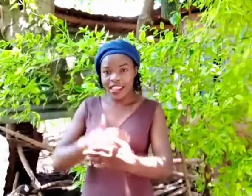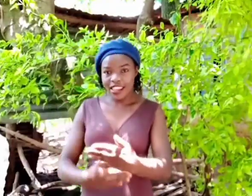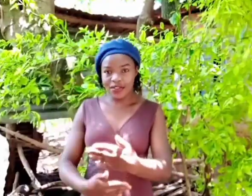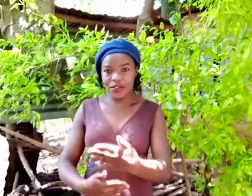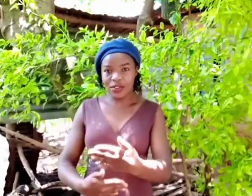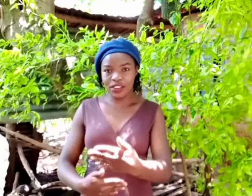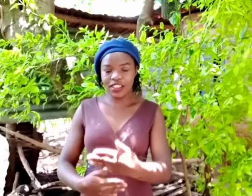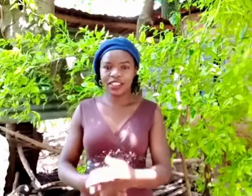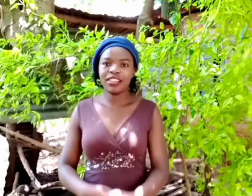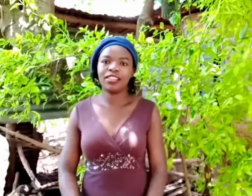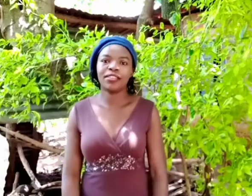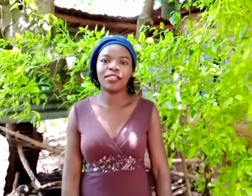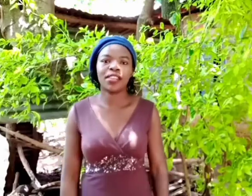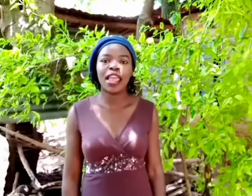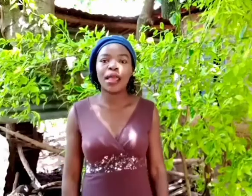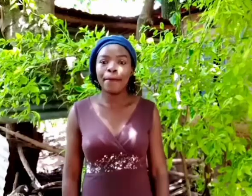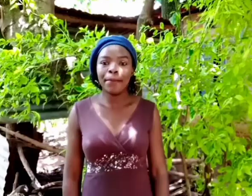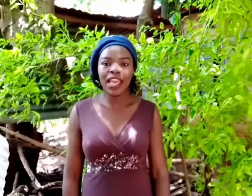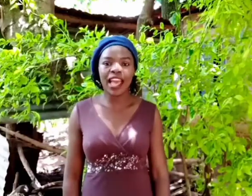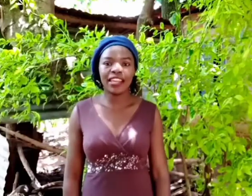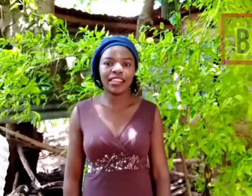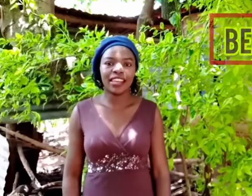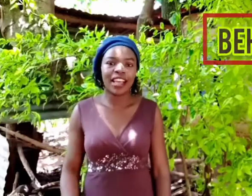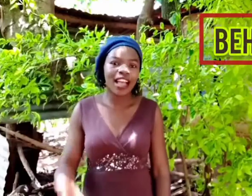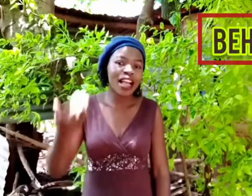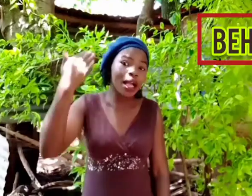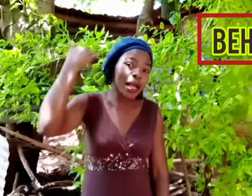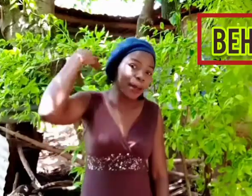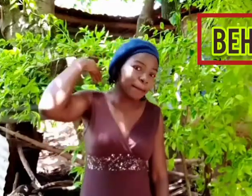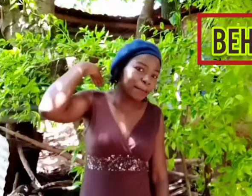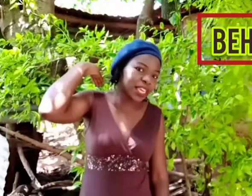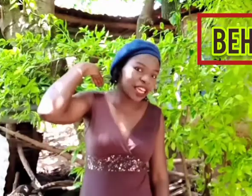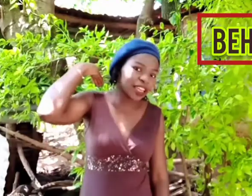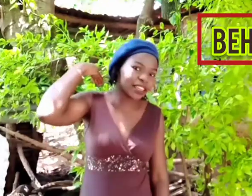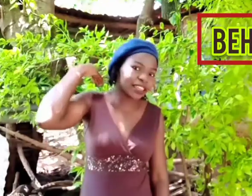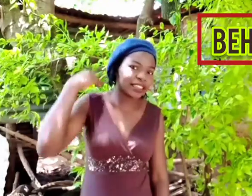In front. Behind. Behind.